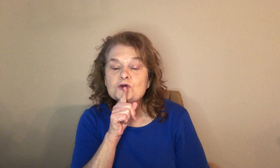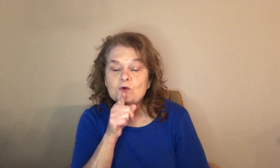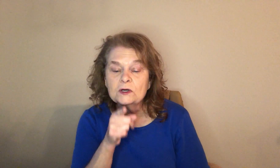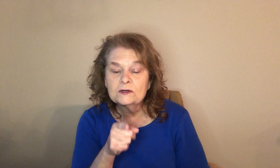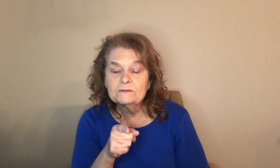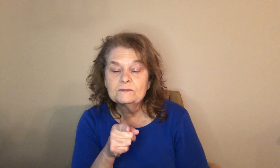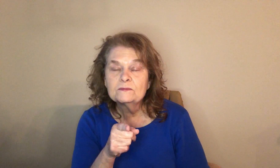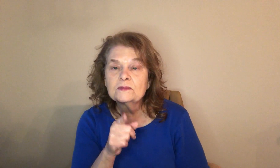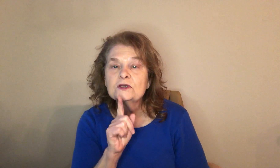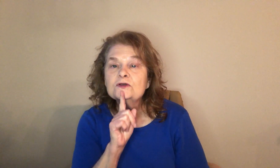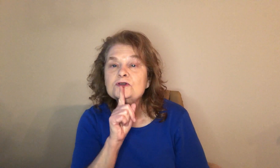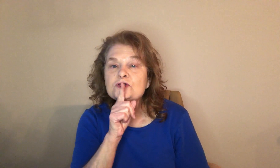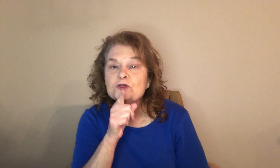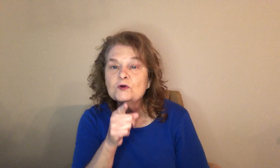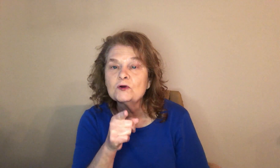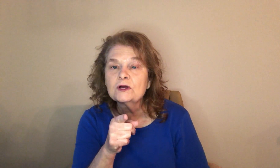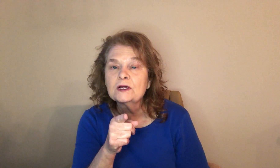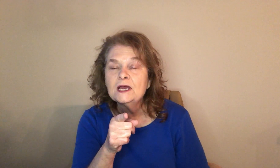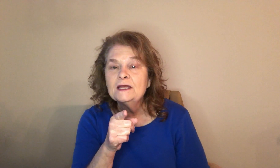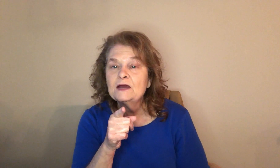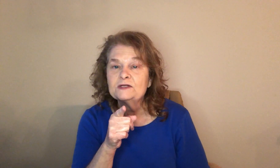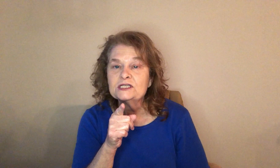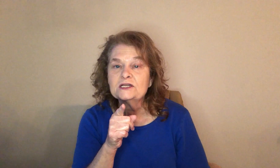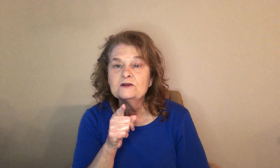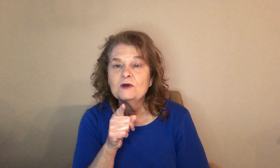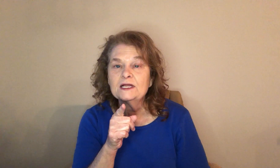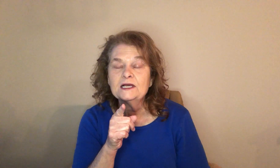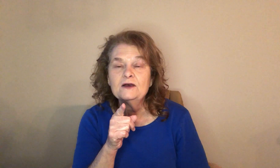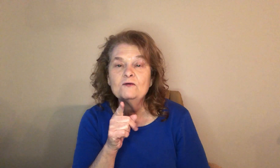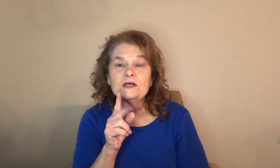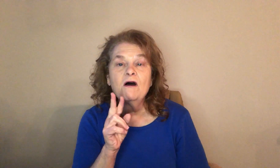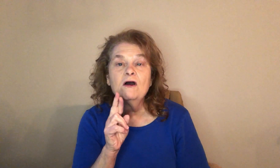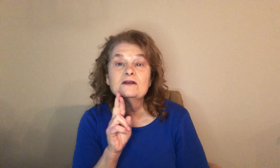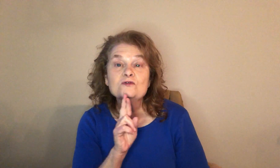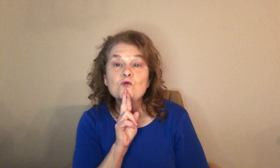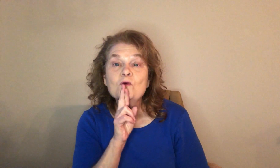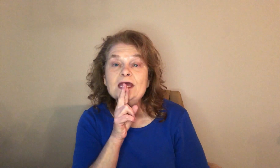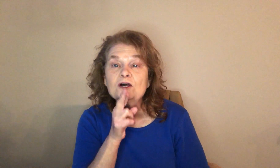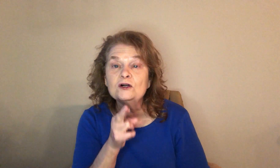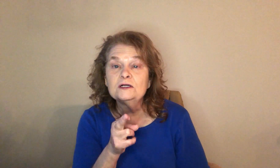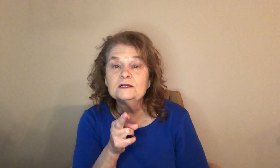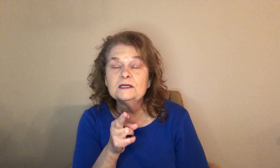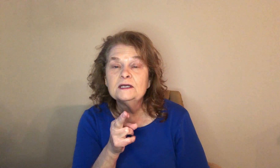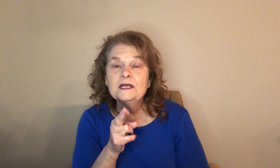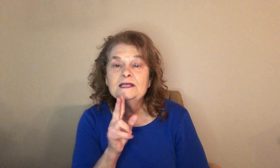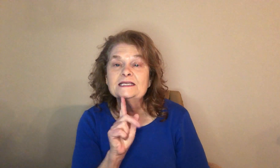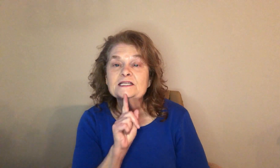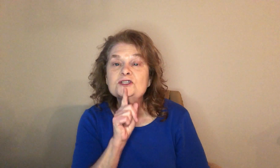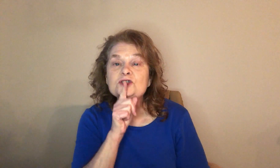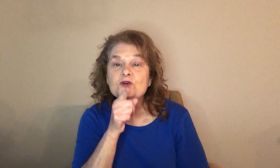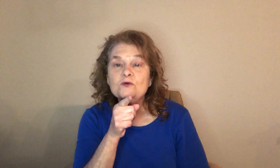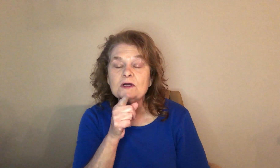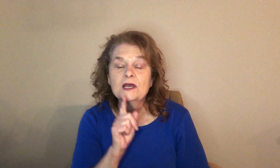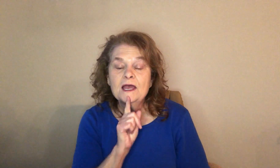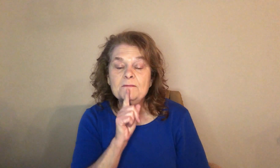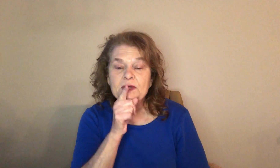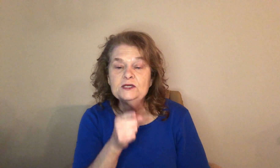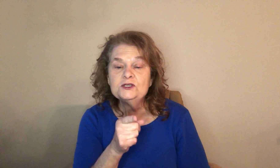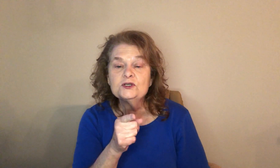sure. Sure. Now we just learned a while ago with the R is real. This is sure. Be